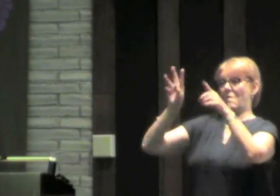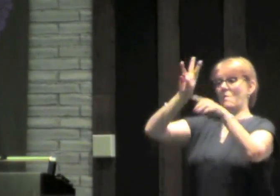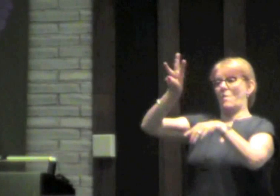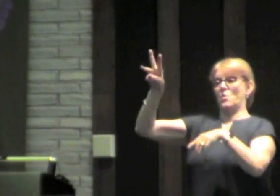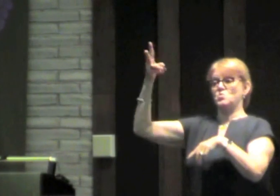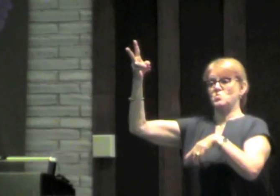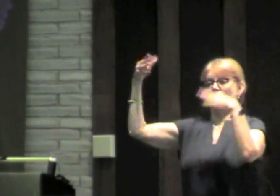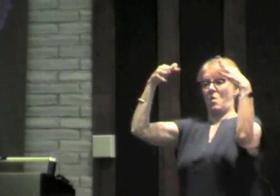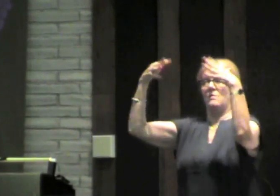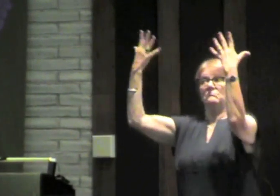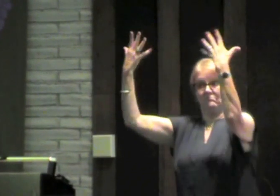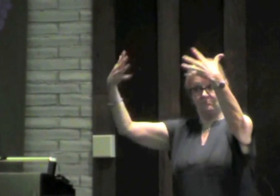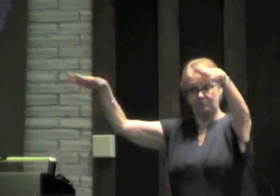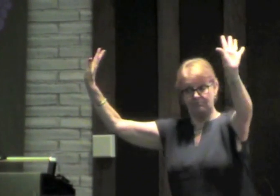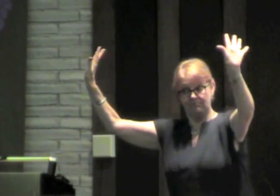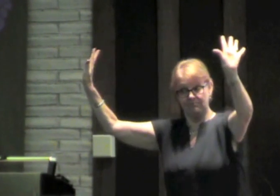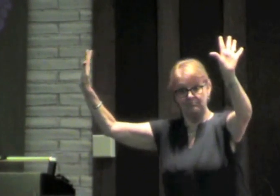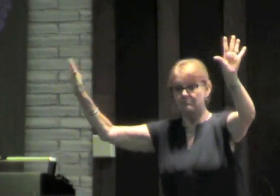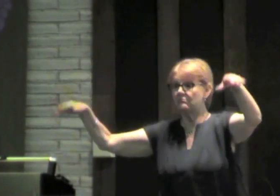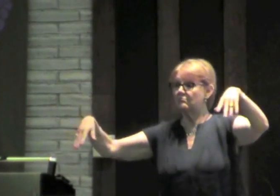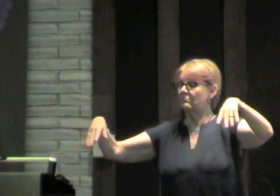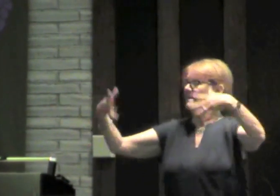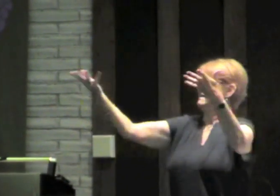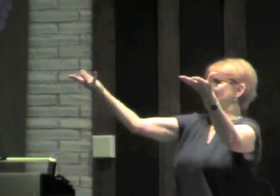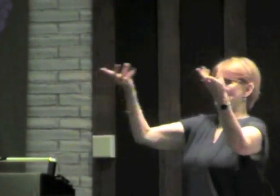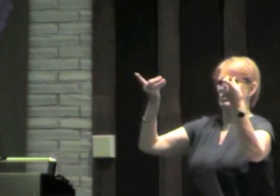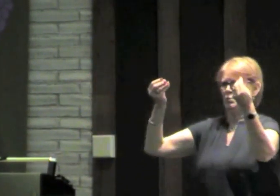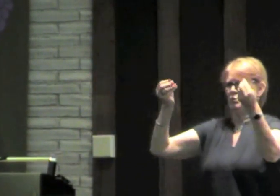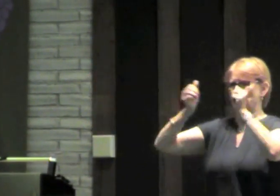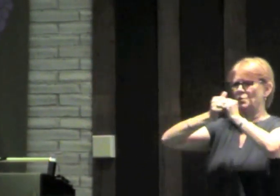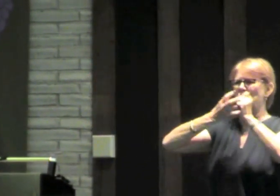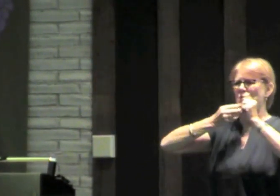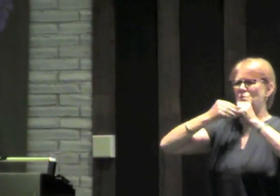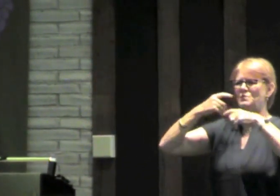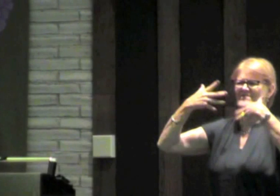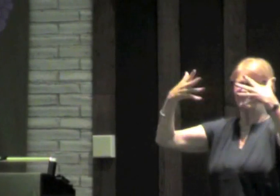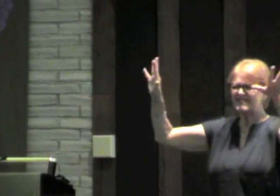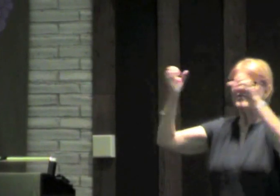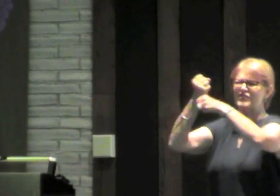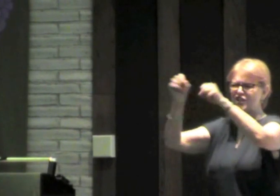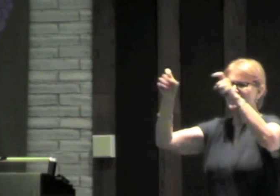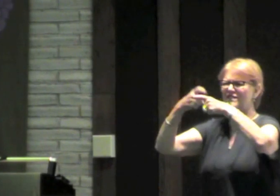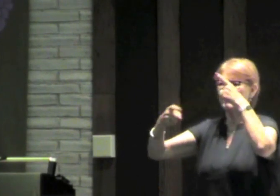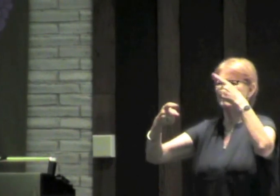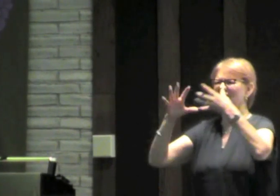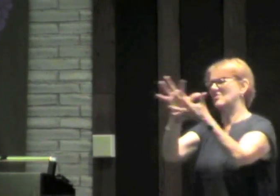really controlled the Jewish people, Israel, up until World War II. And then they were deciding what were they going to